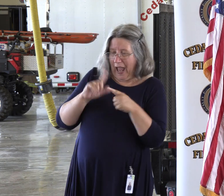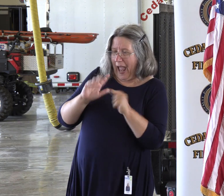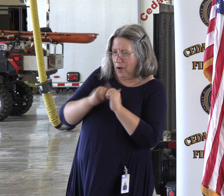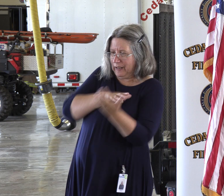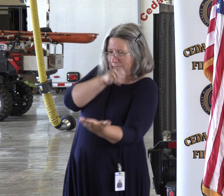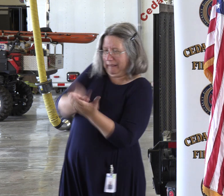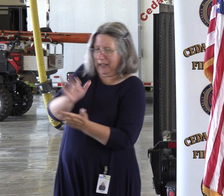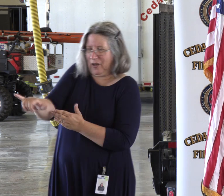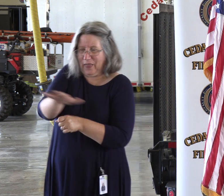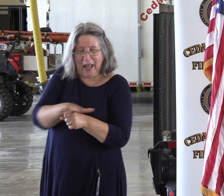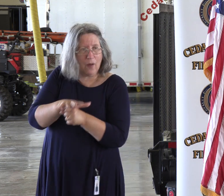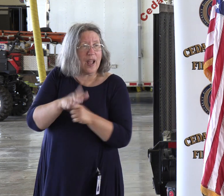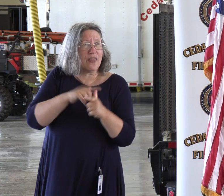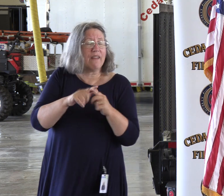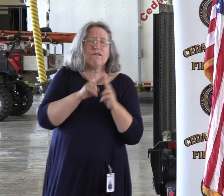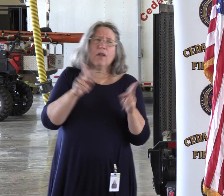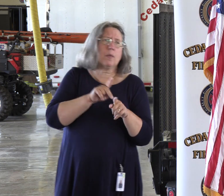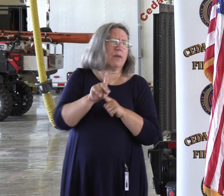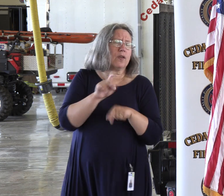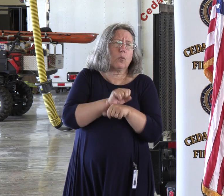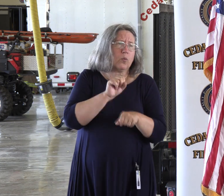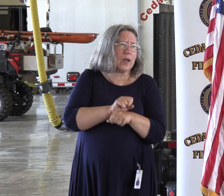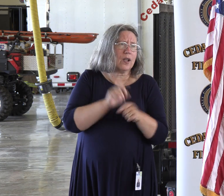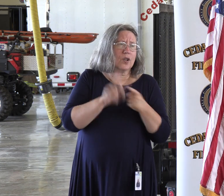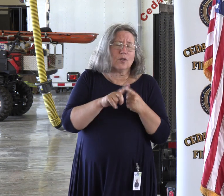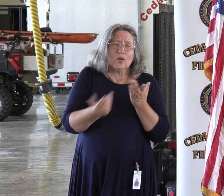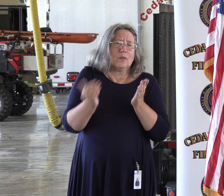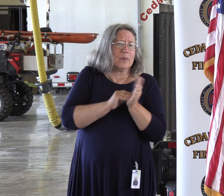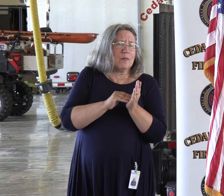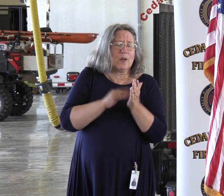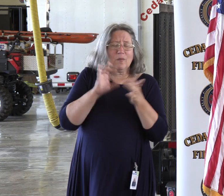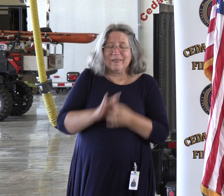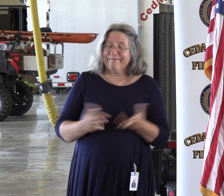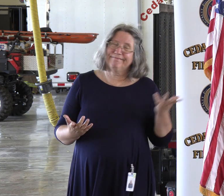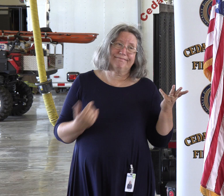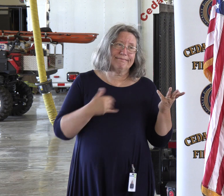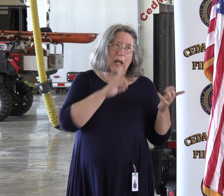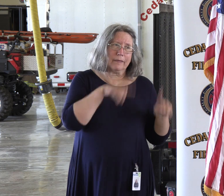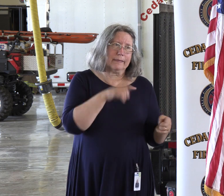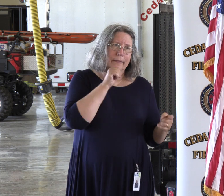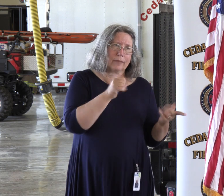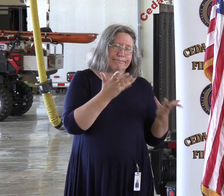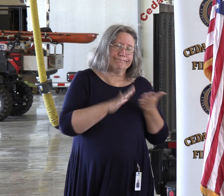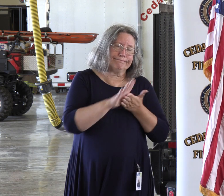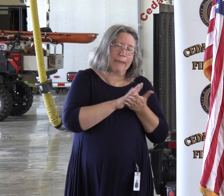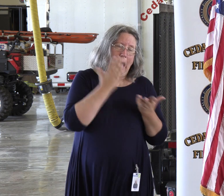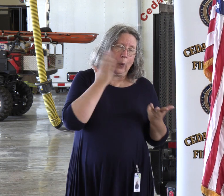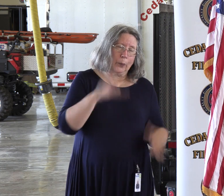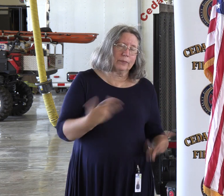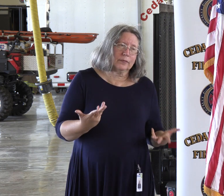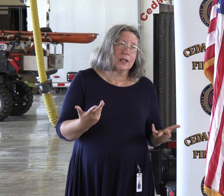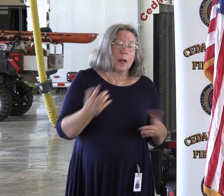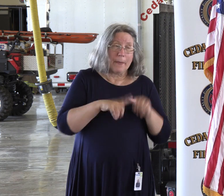it's doing the very professional work that needs to be done to put services in place. So I know that's not a very good answer, but it really depends on